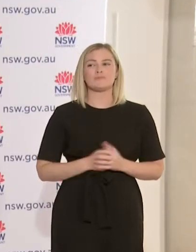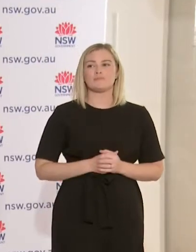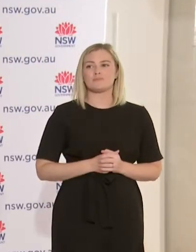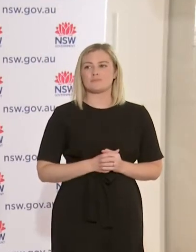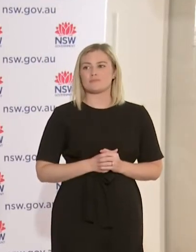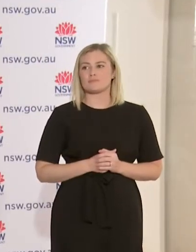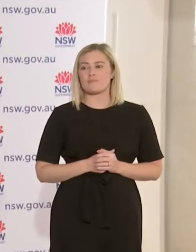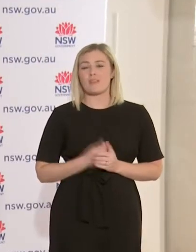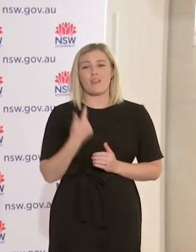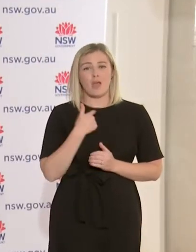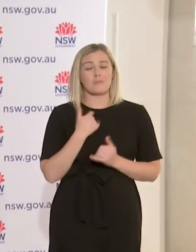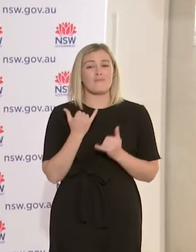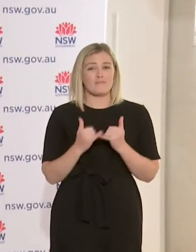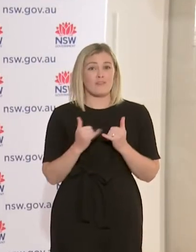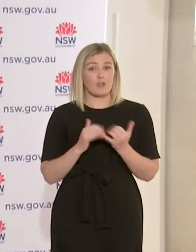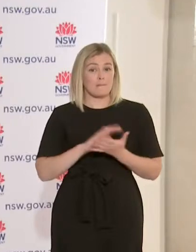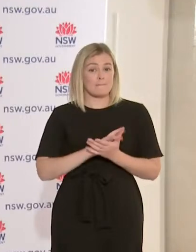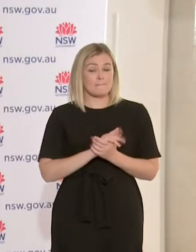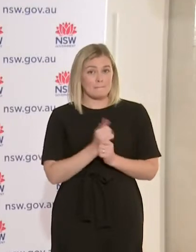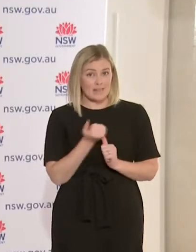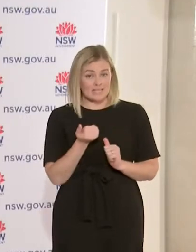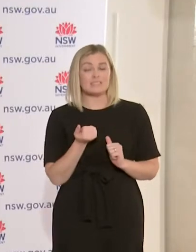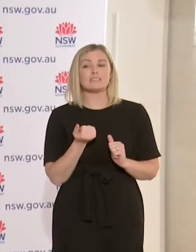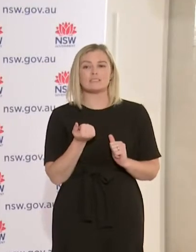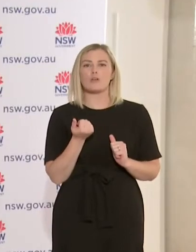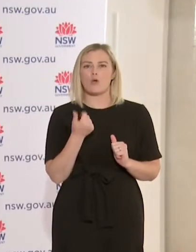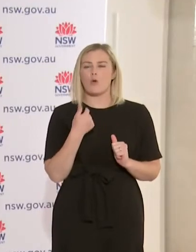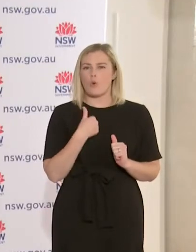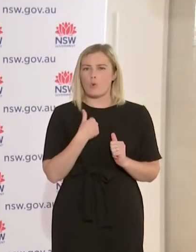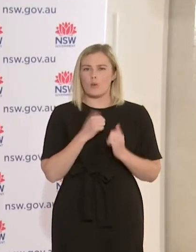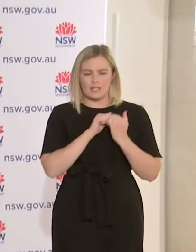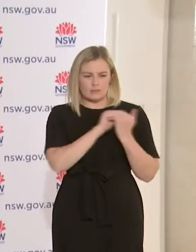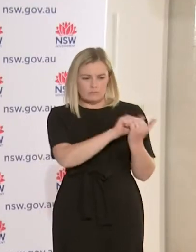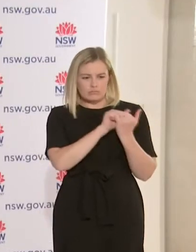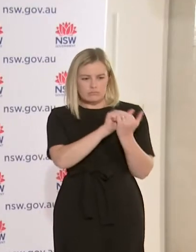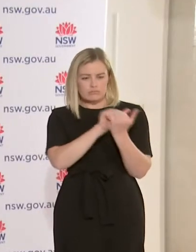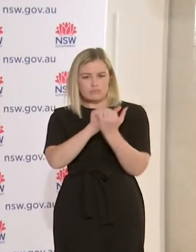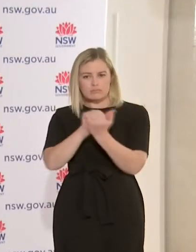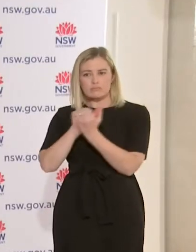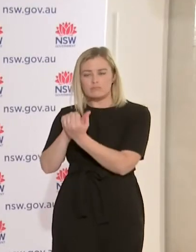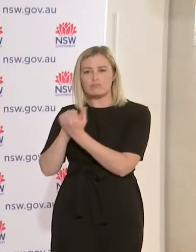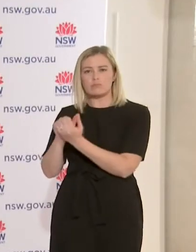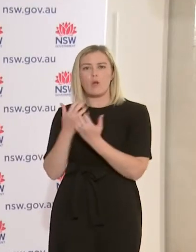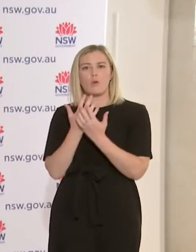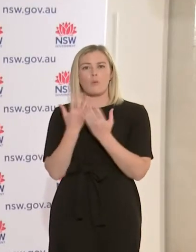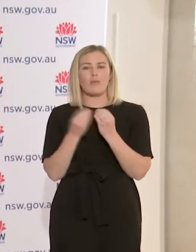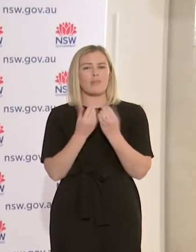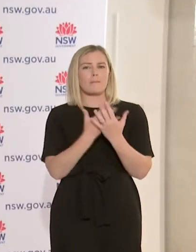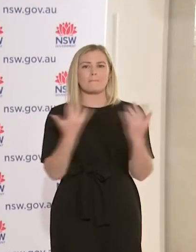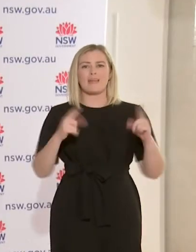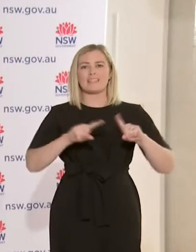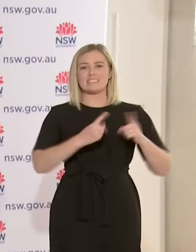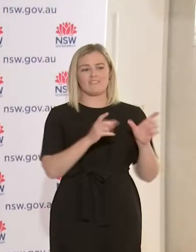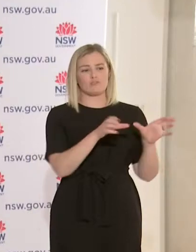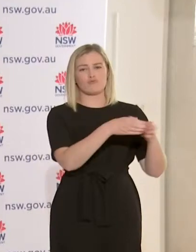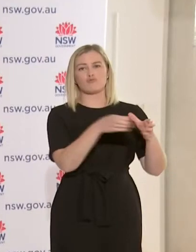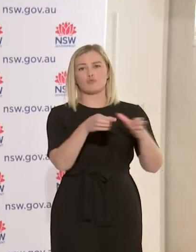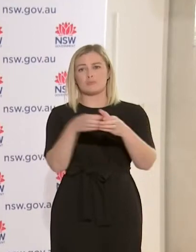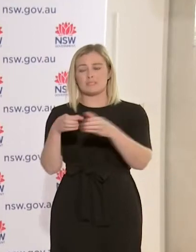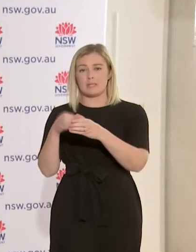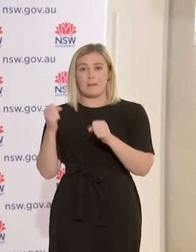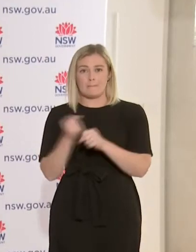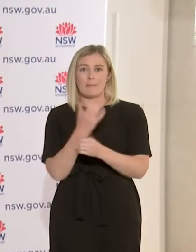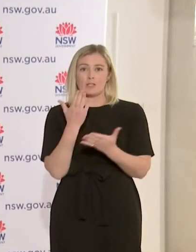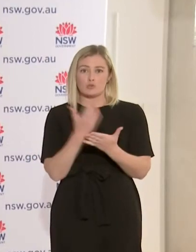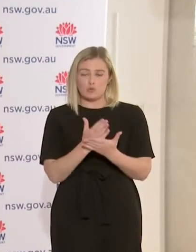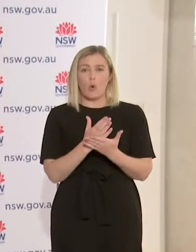also pleased that we're doing such strong programs in partnership with a variety of people to make